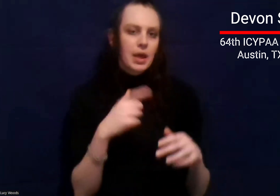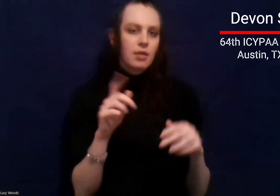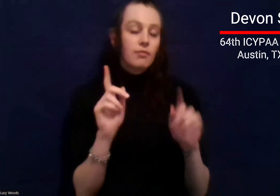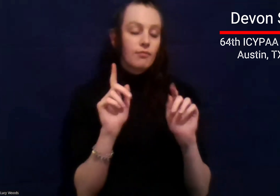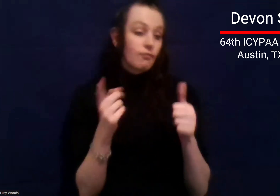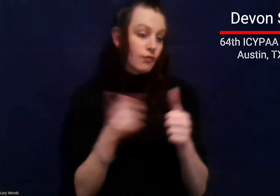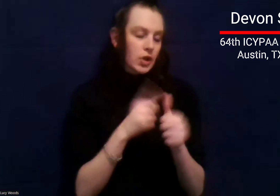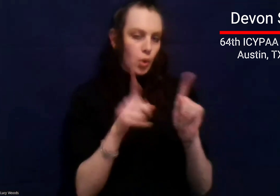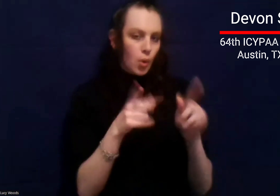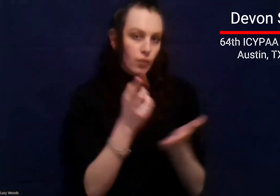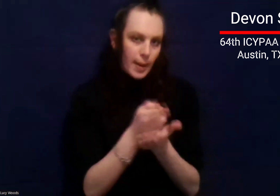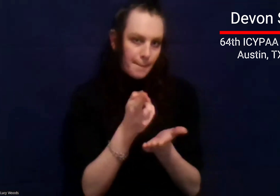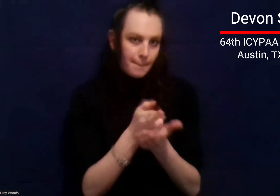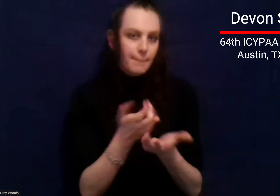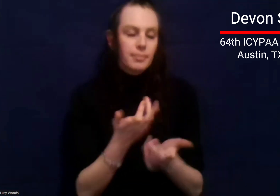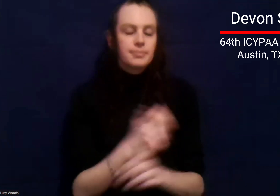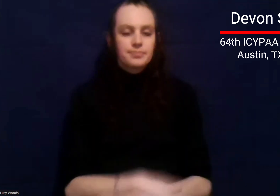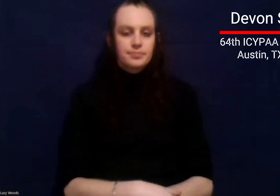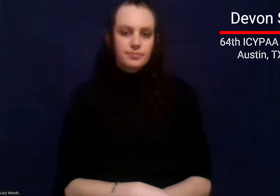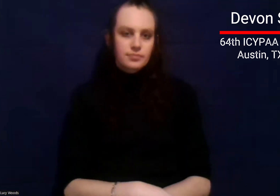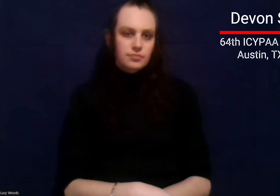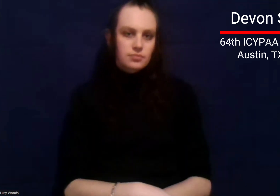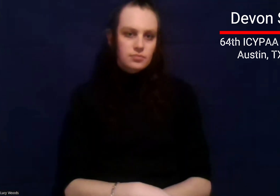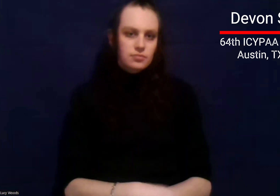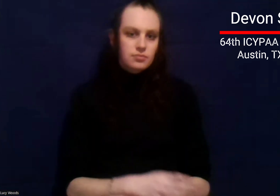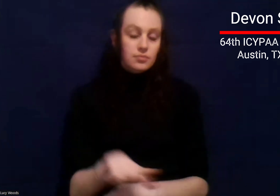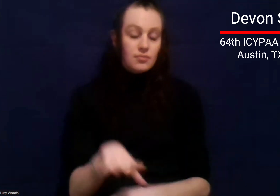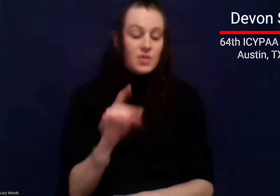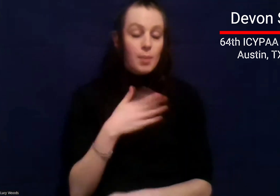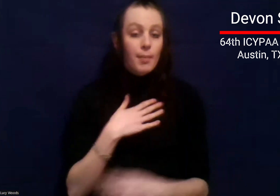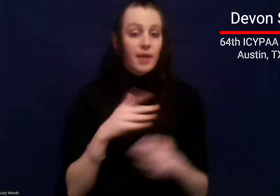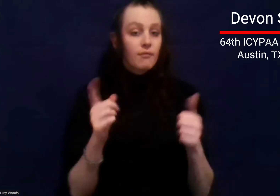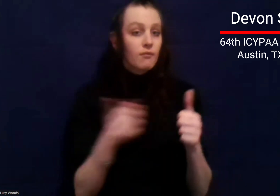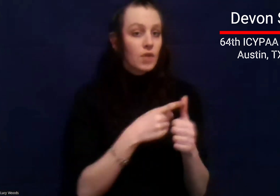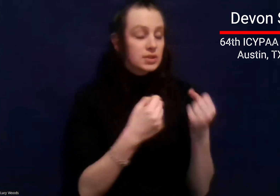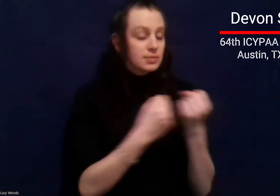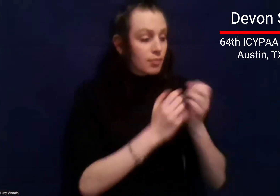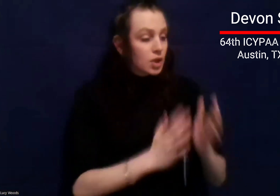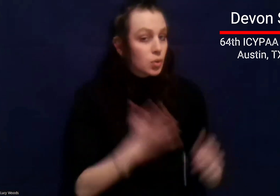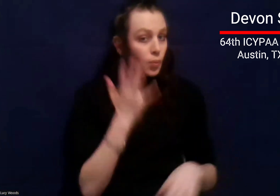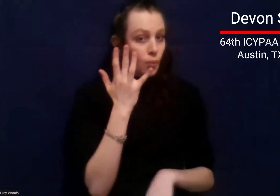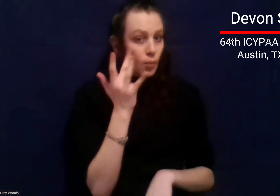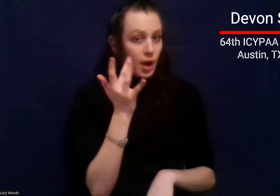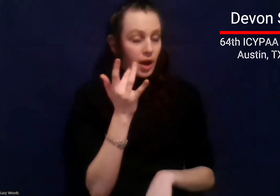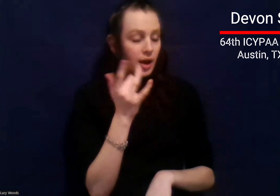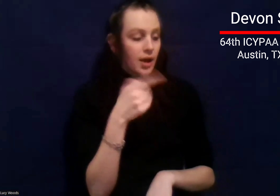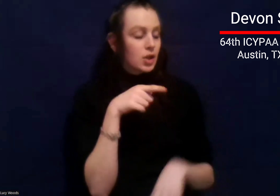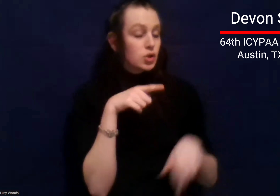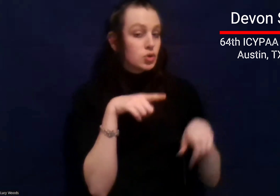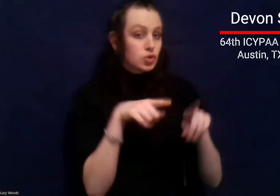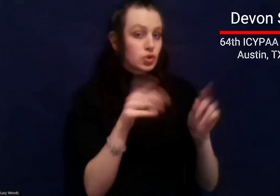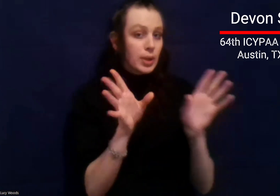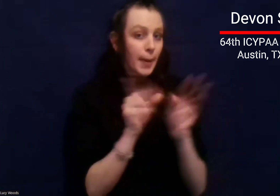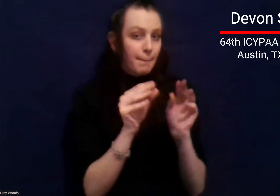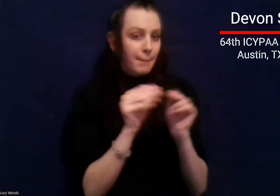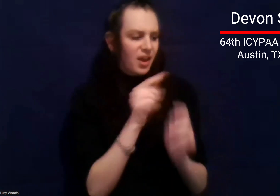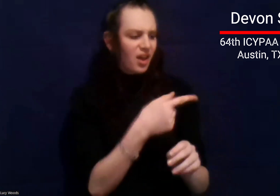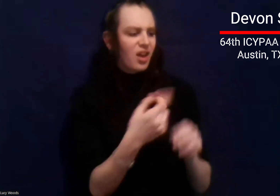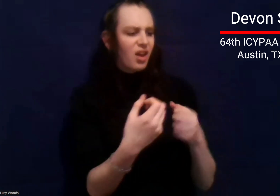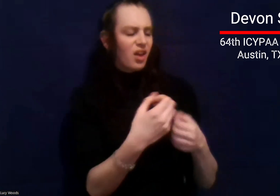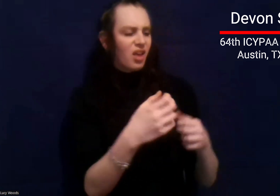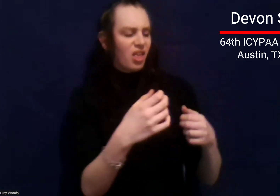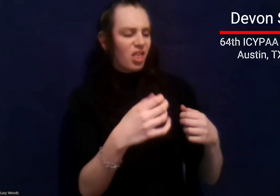And I found my first sponsor because he cussed me out in the middle of a meeting because I was complaining about my